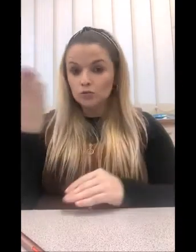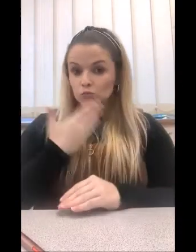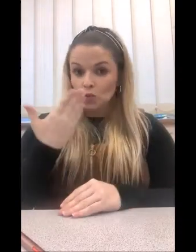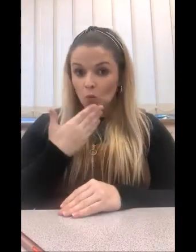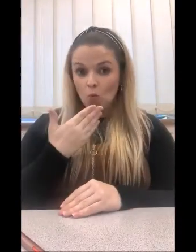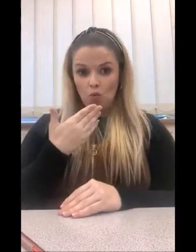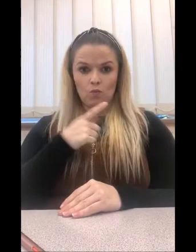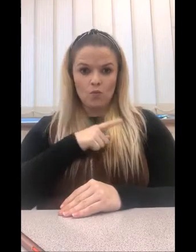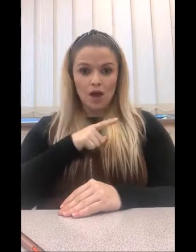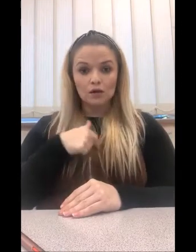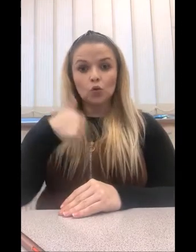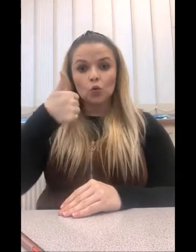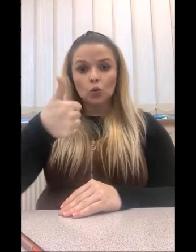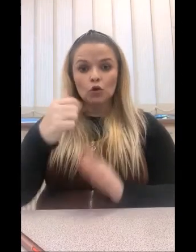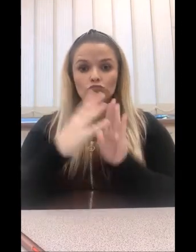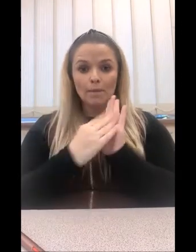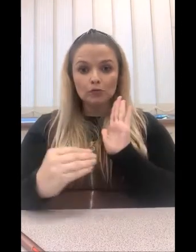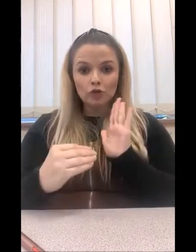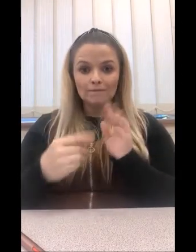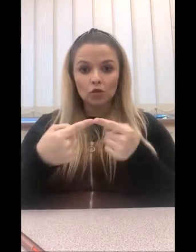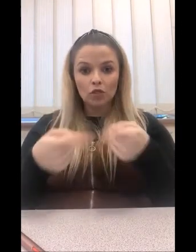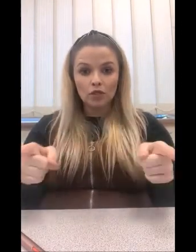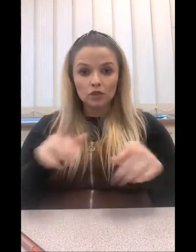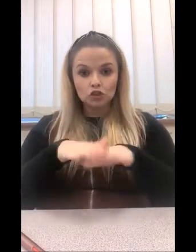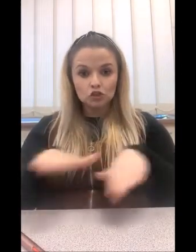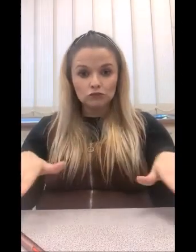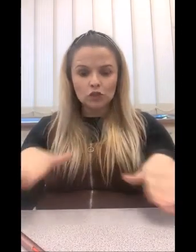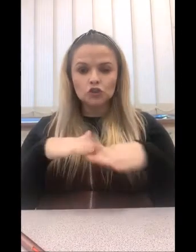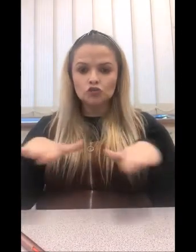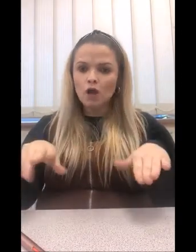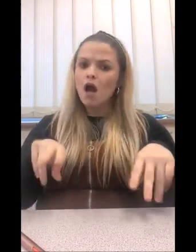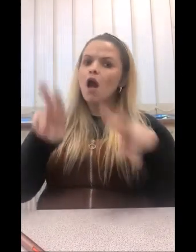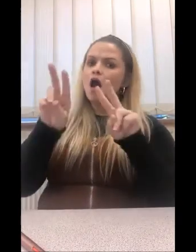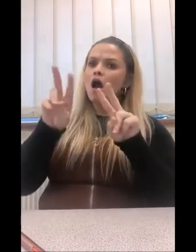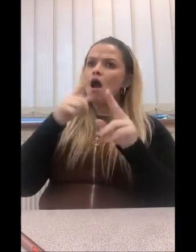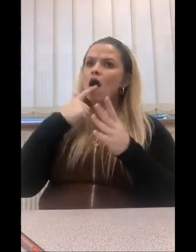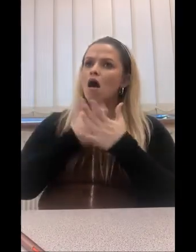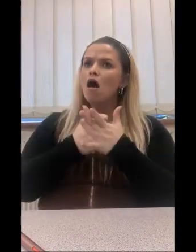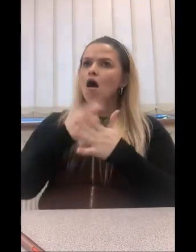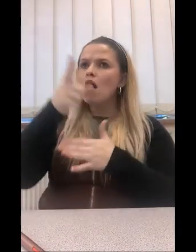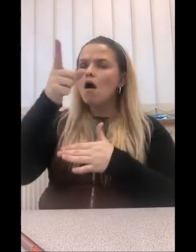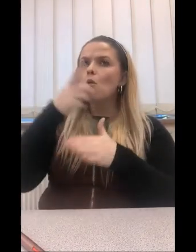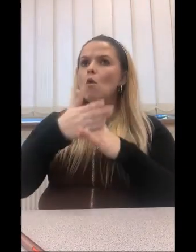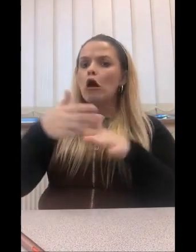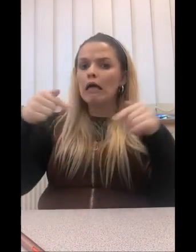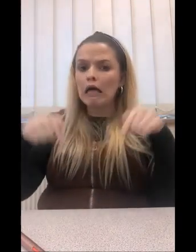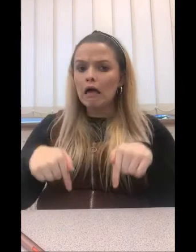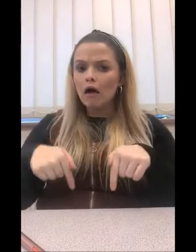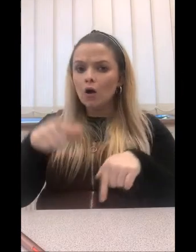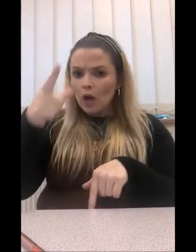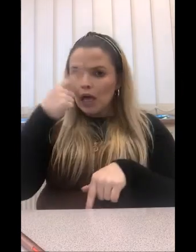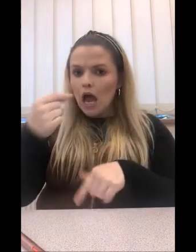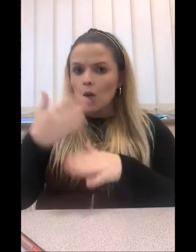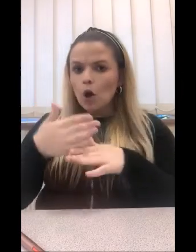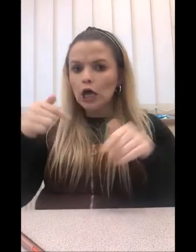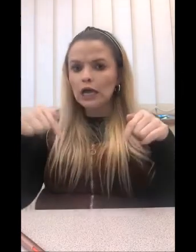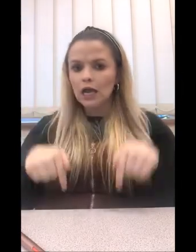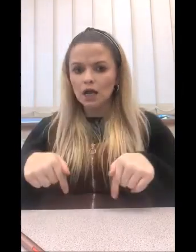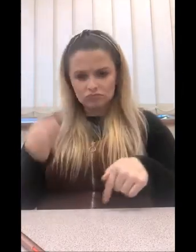work in schools. It's a good role model for the children. The children can see, oh, you work